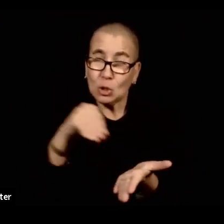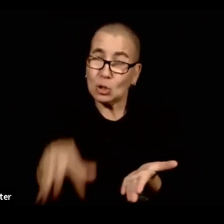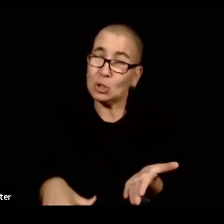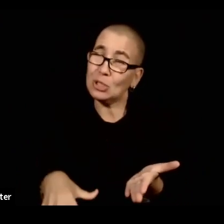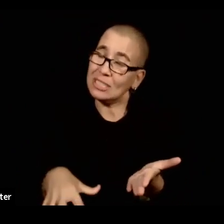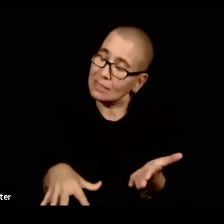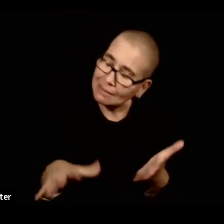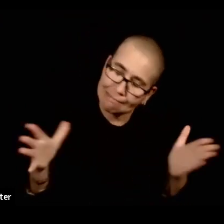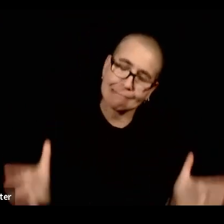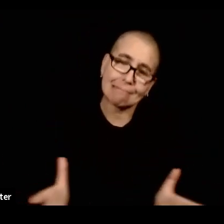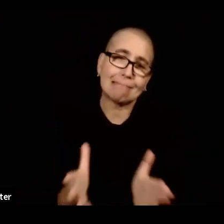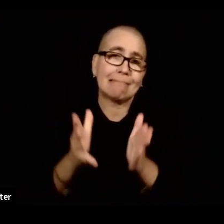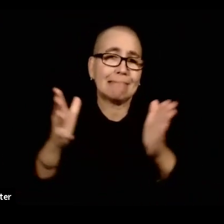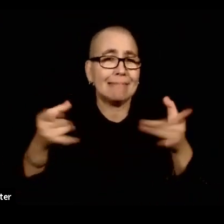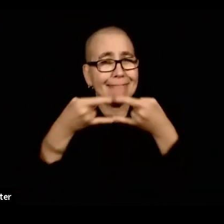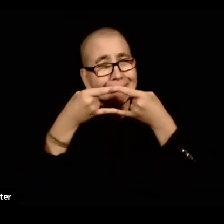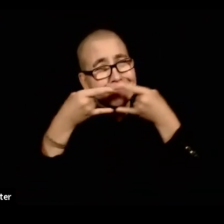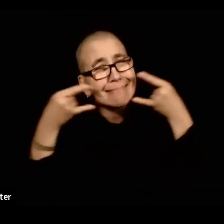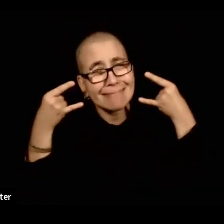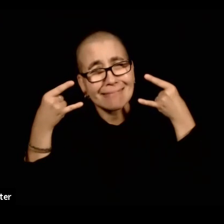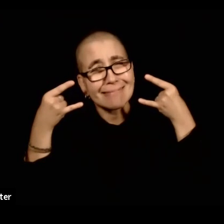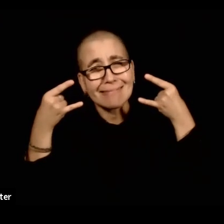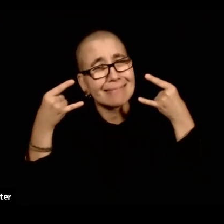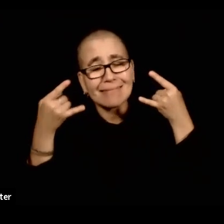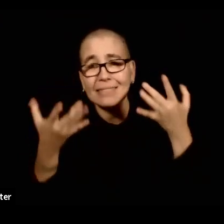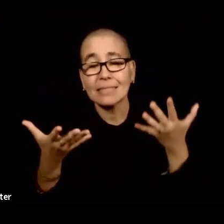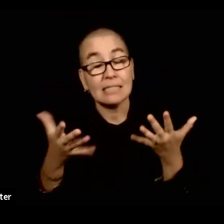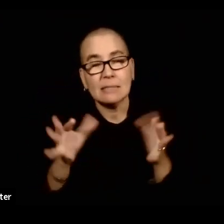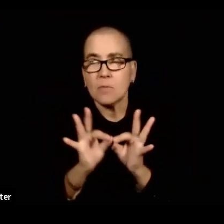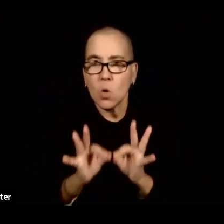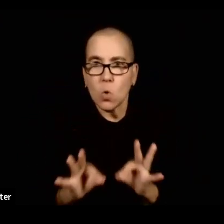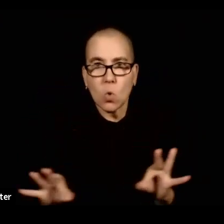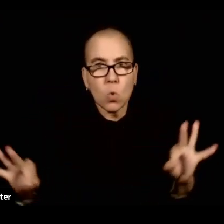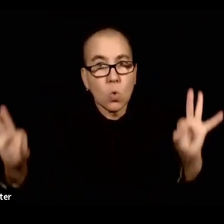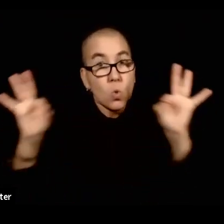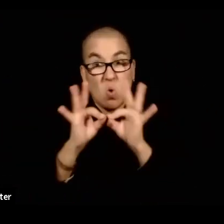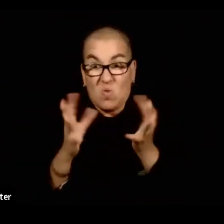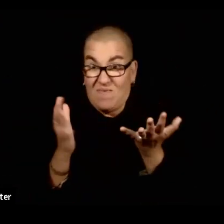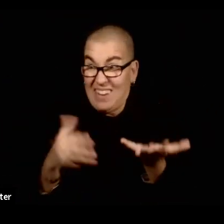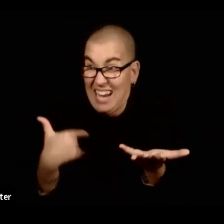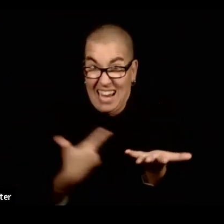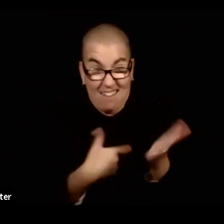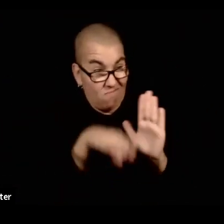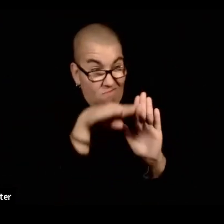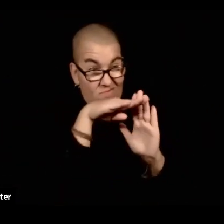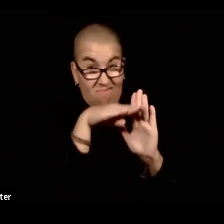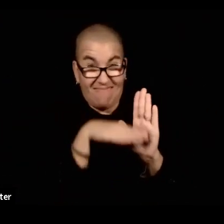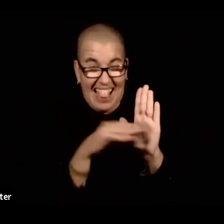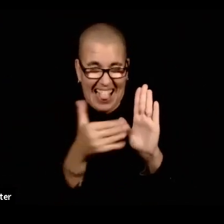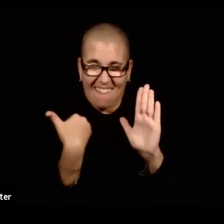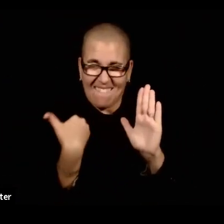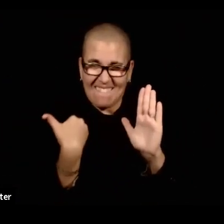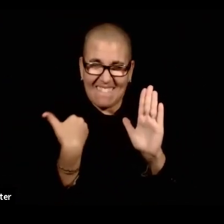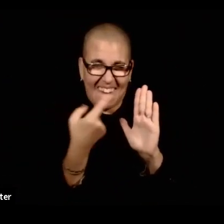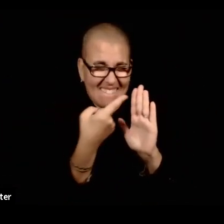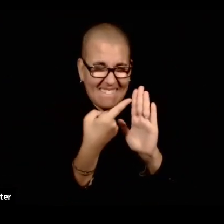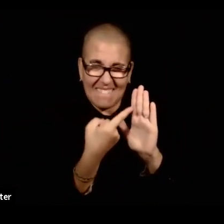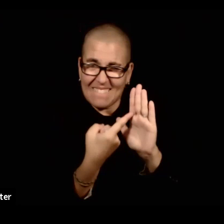are in an effort to take what information we have and look at a critical part of